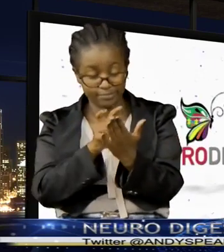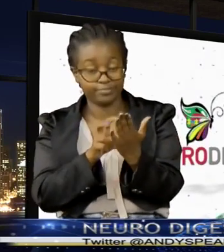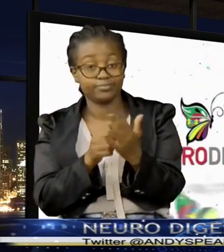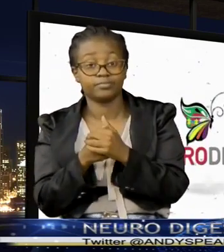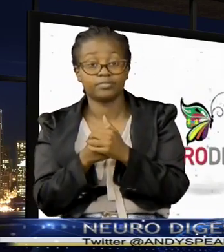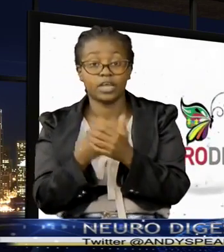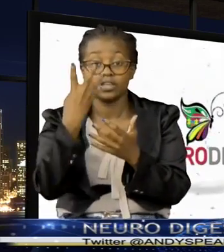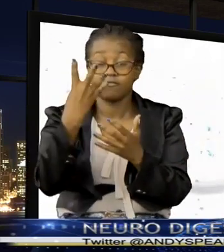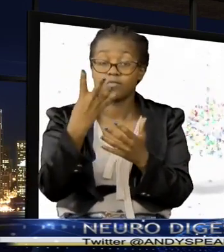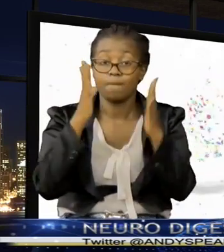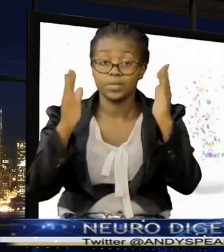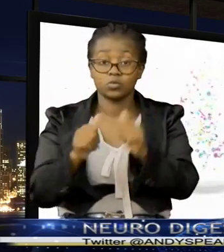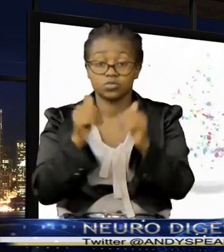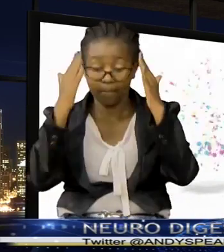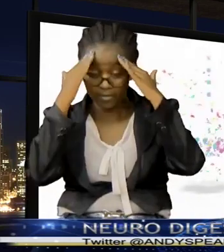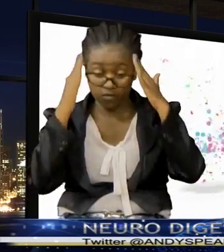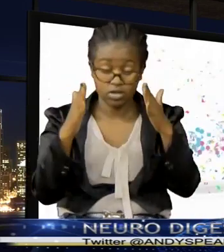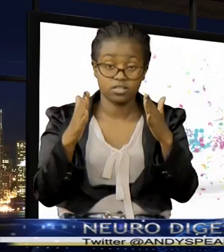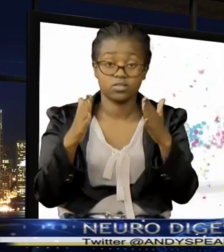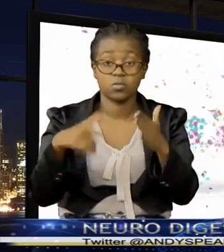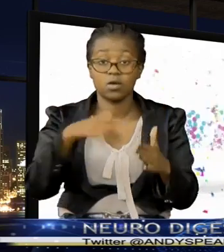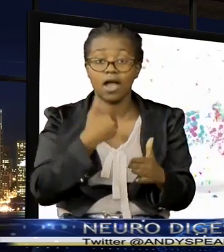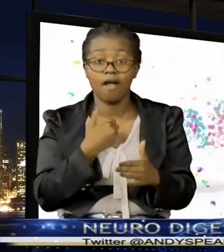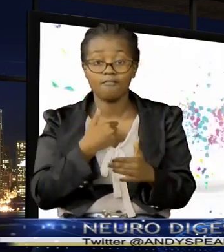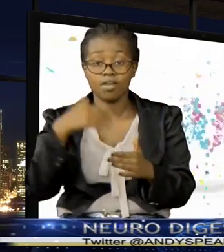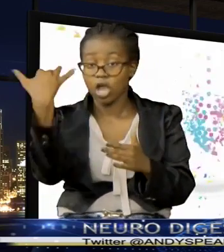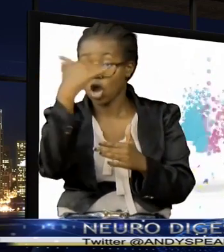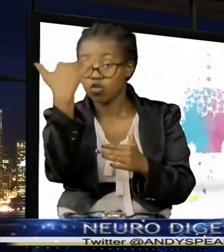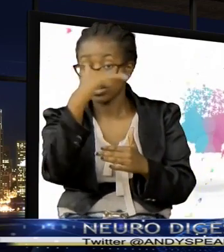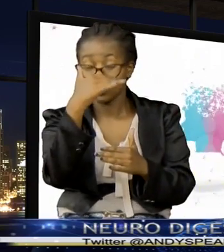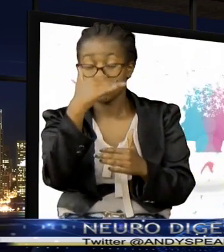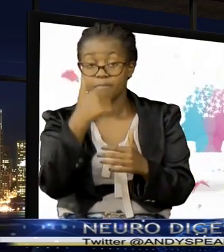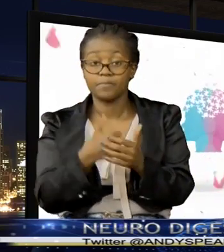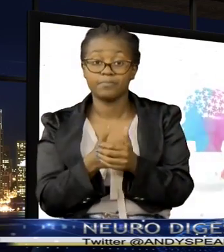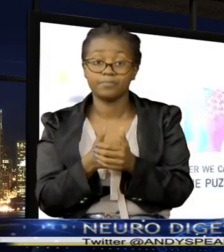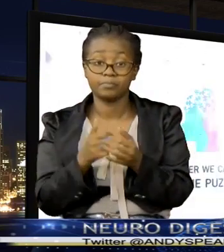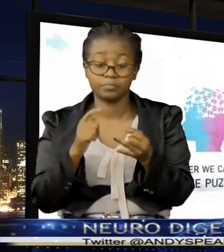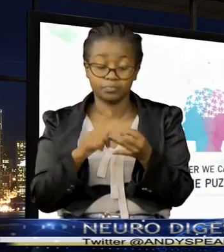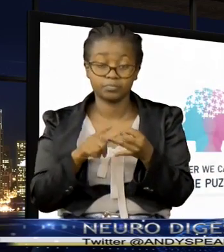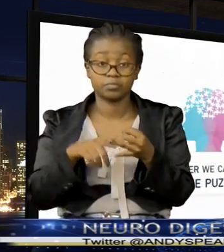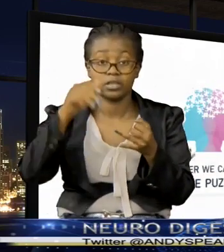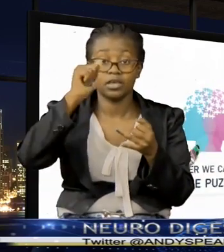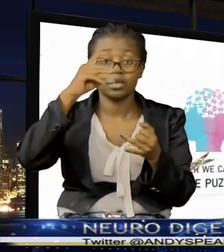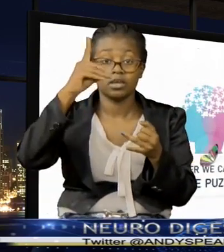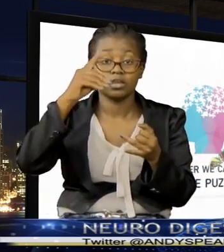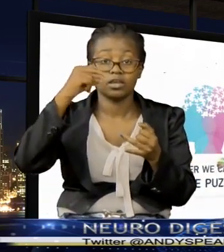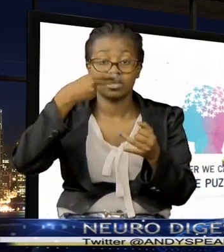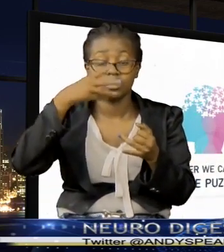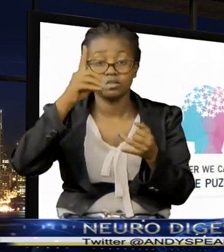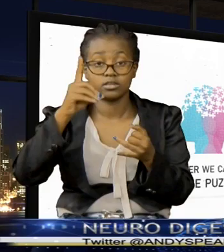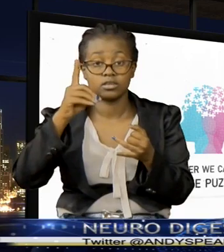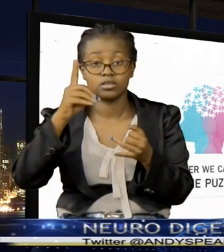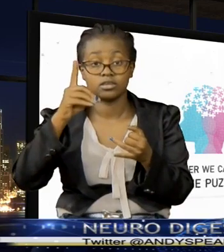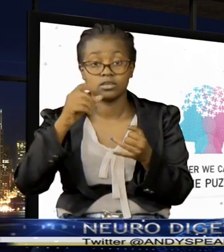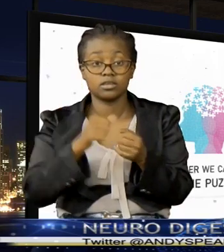the 4 major that we're going to be focusing on, we'll be having the autism spectrum disorder, ADHD